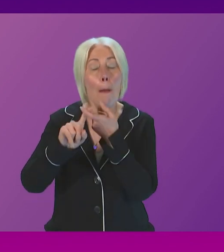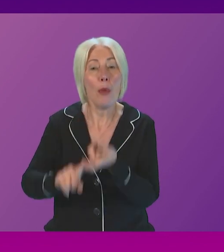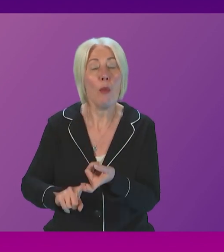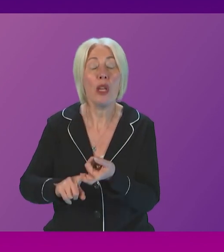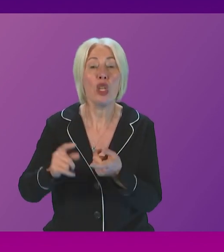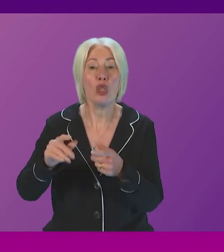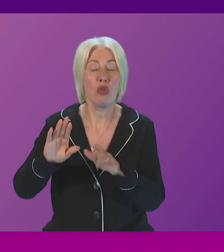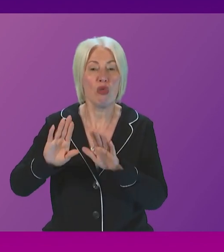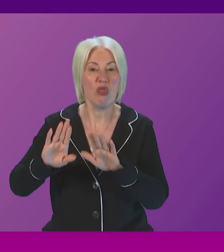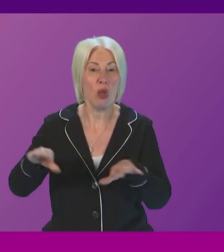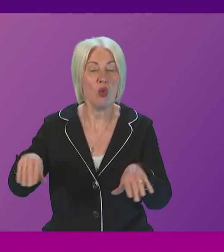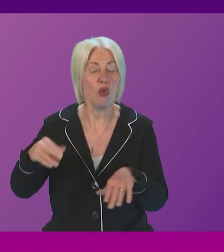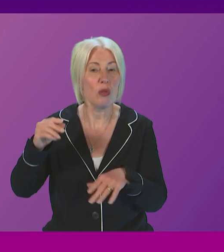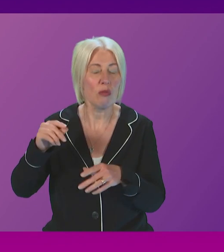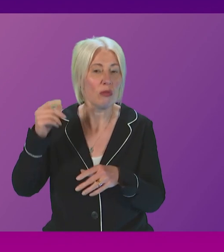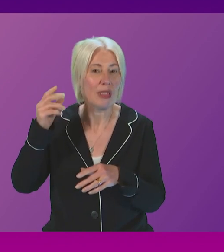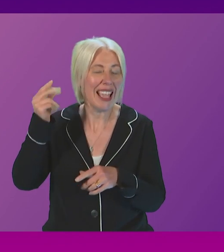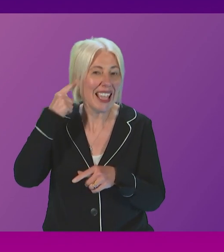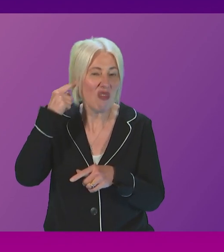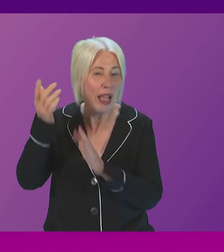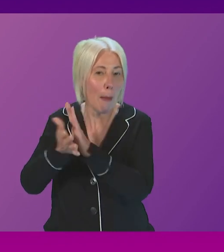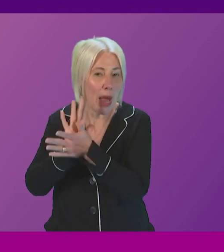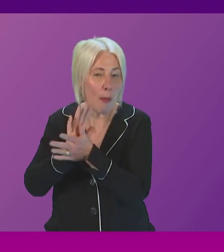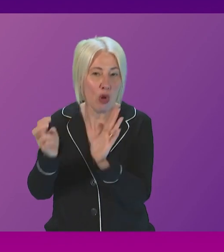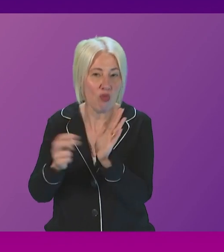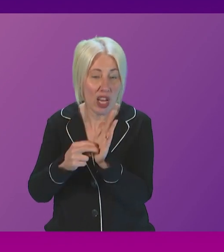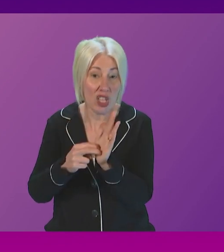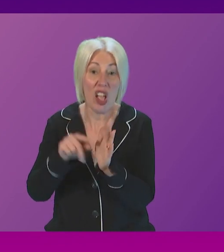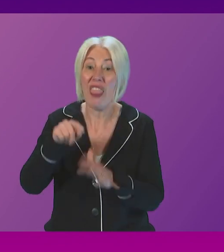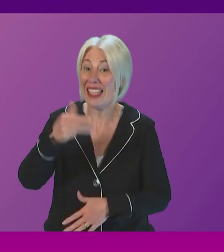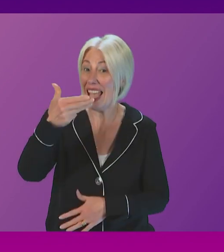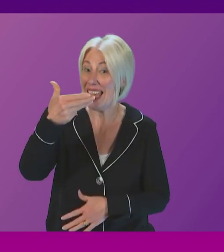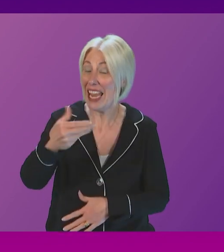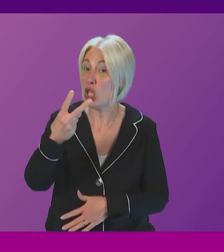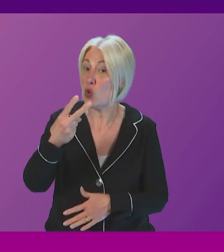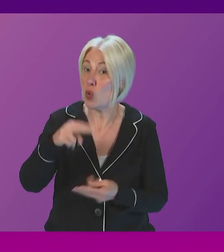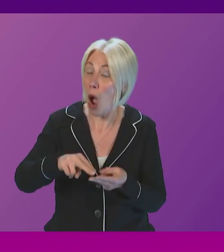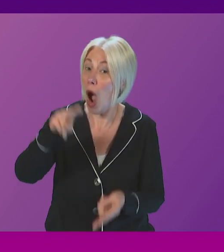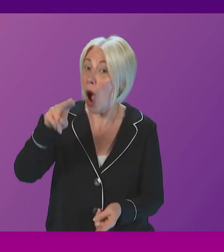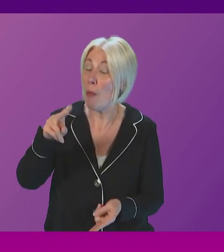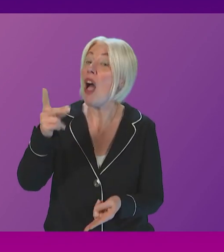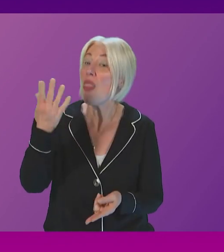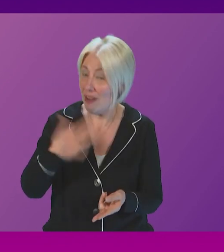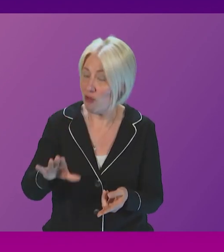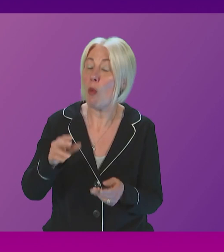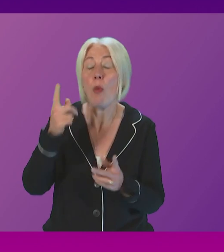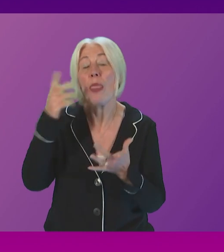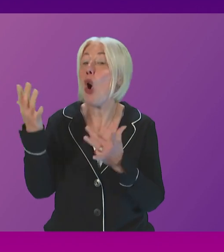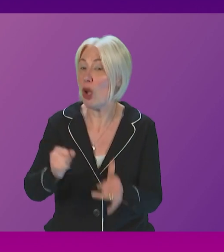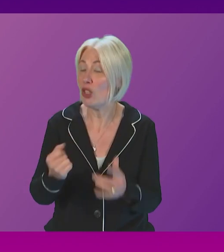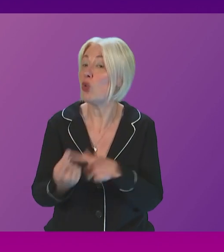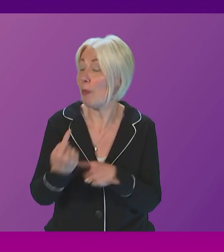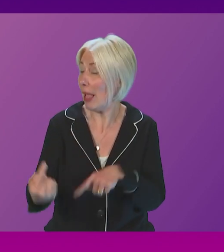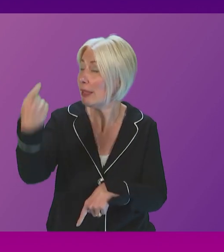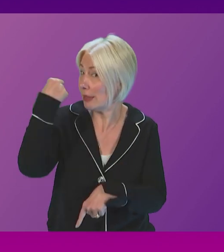hearing impairment register. This is 92 more than at the time of the 21 British Academy of Audiology audit.